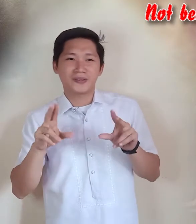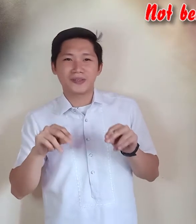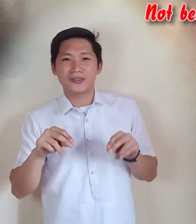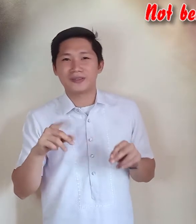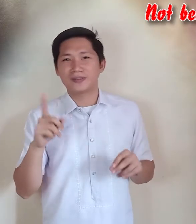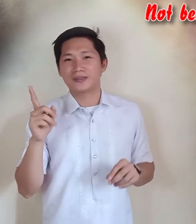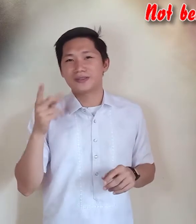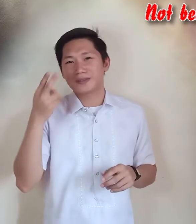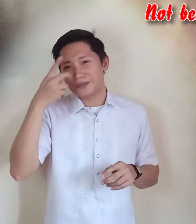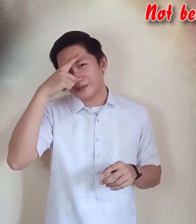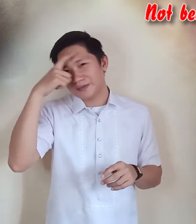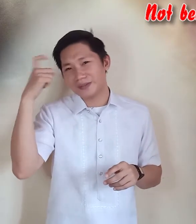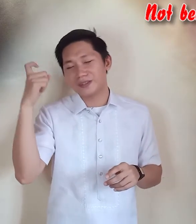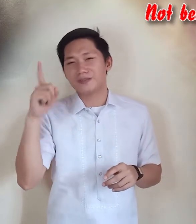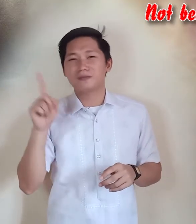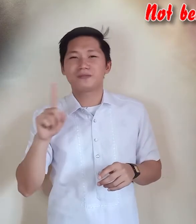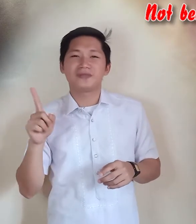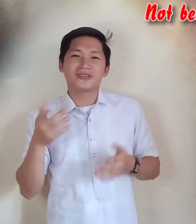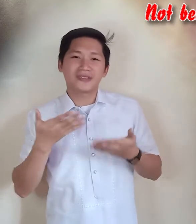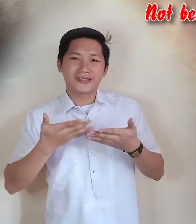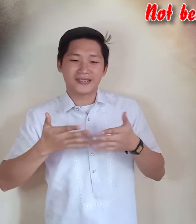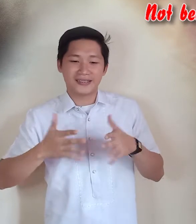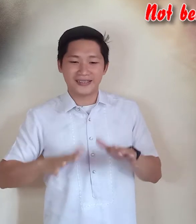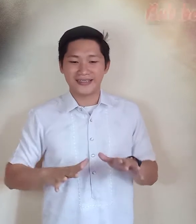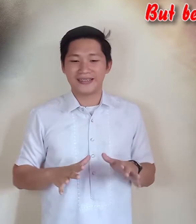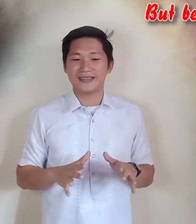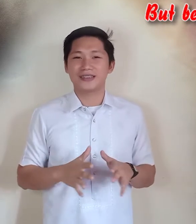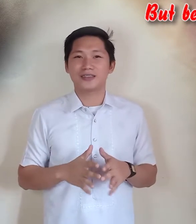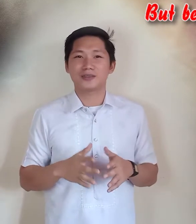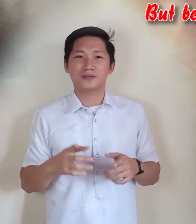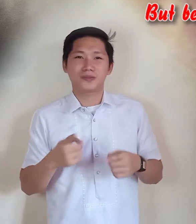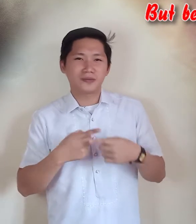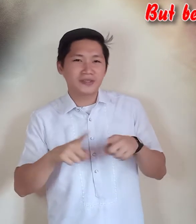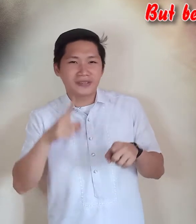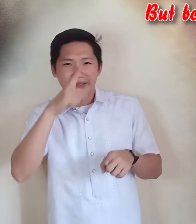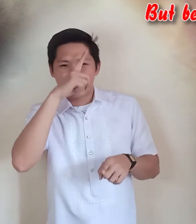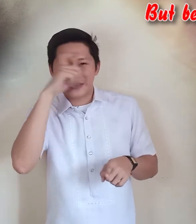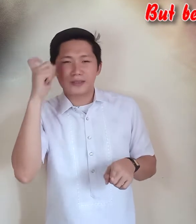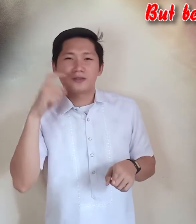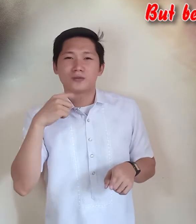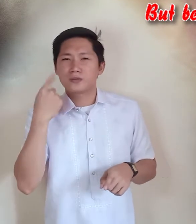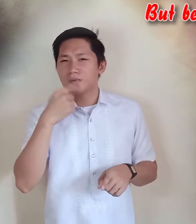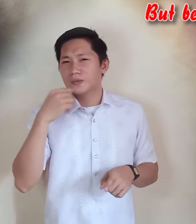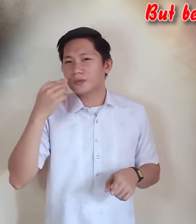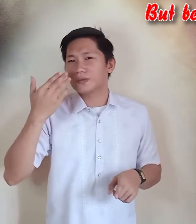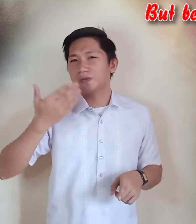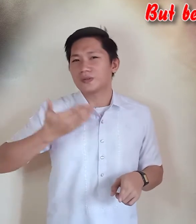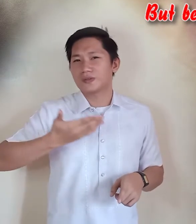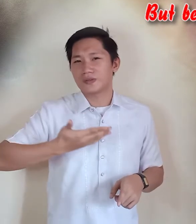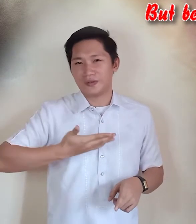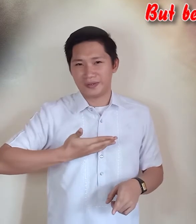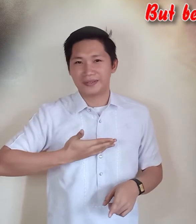Not because of what I've done, but because of who you